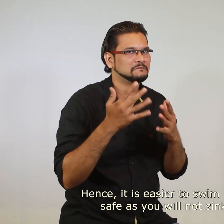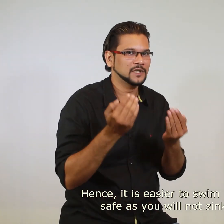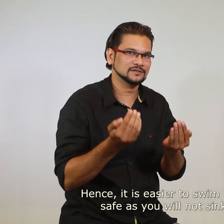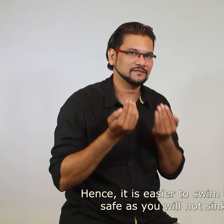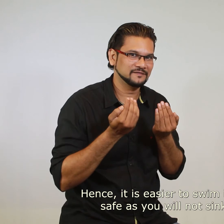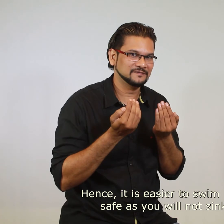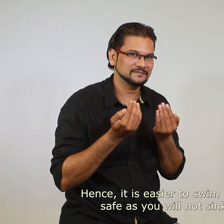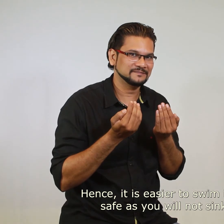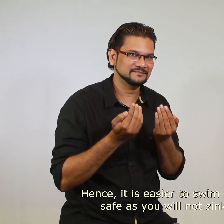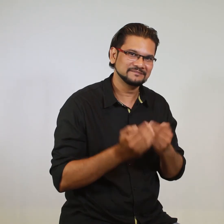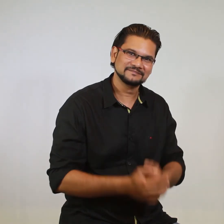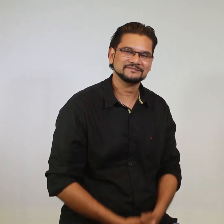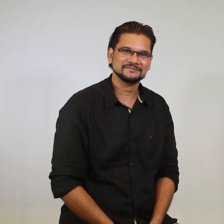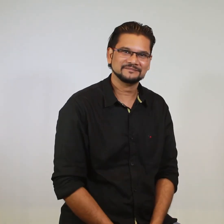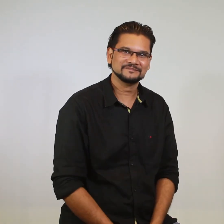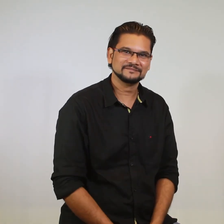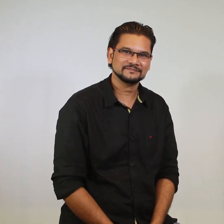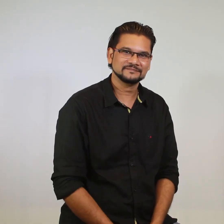be safe as you will not sink easily.